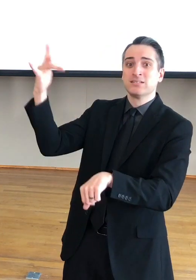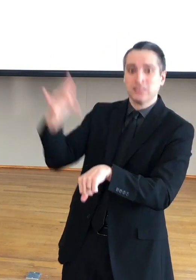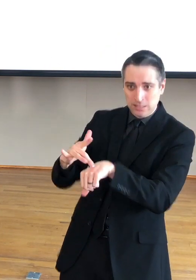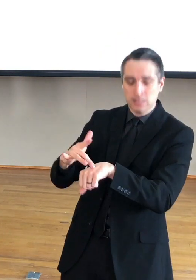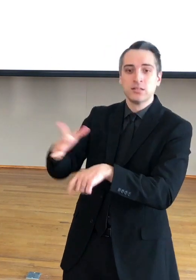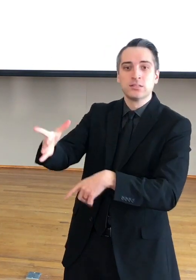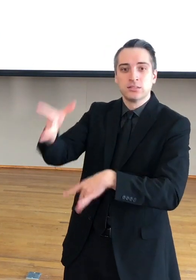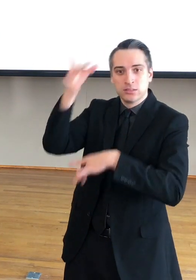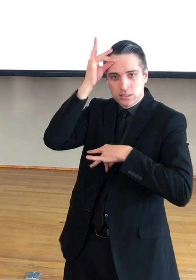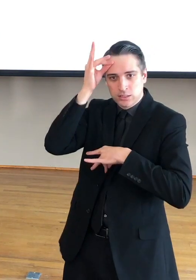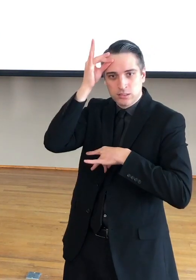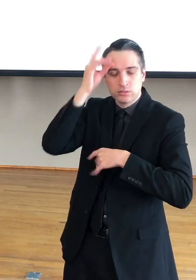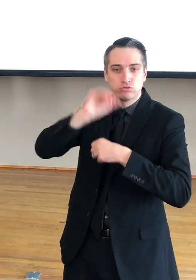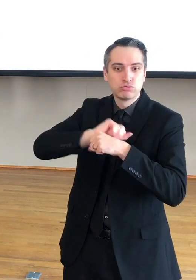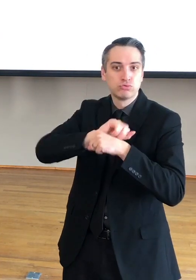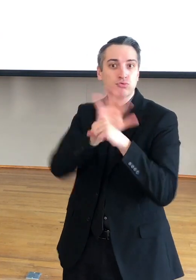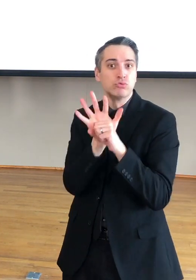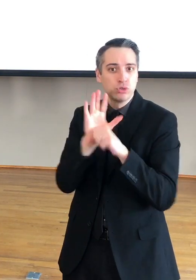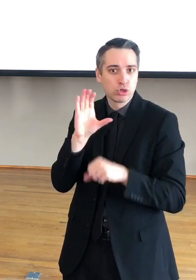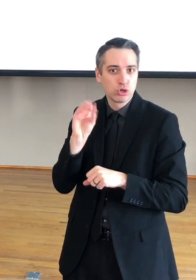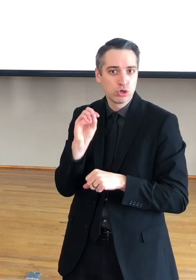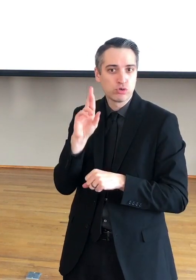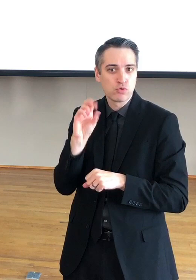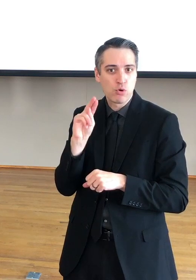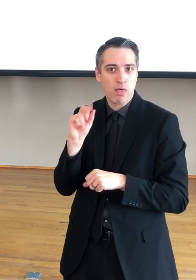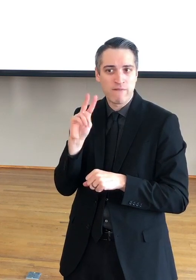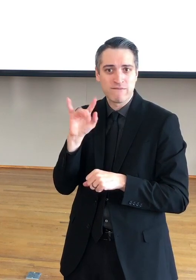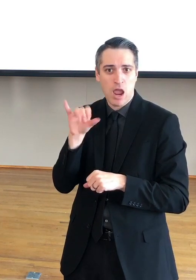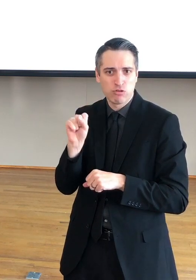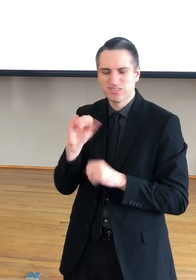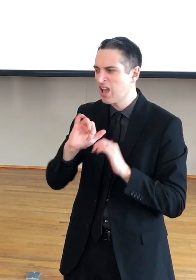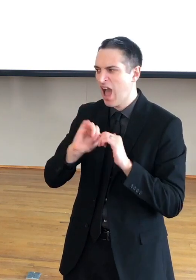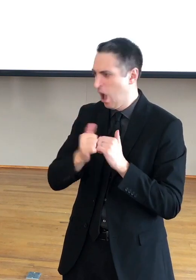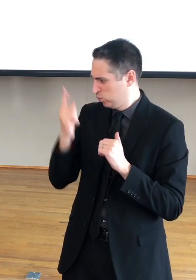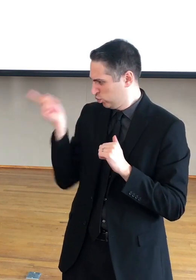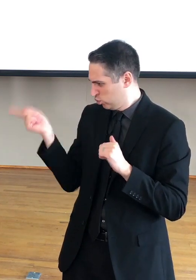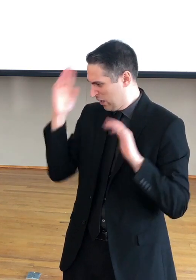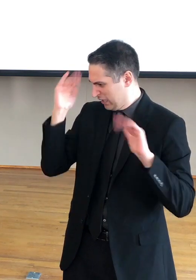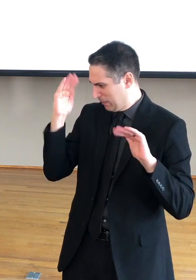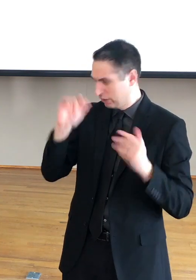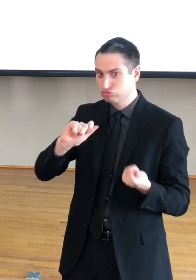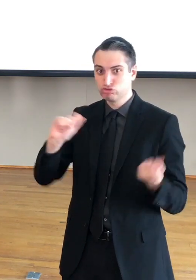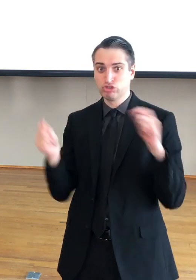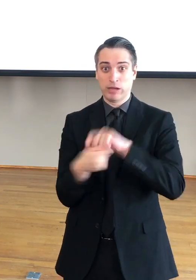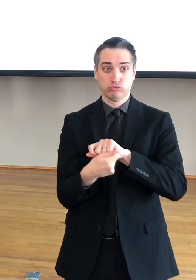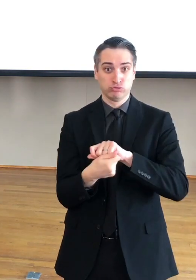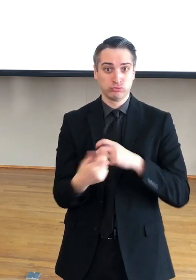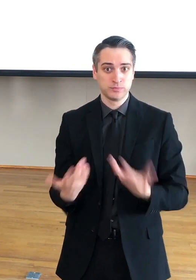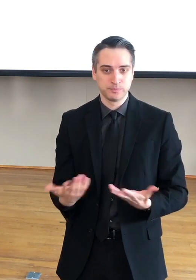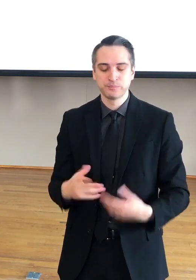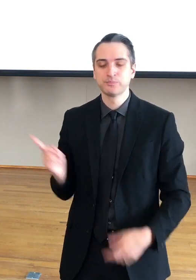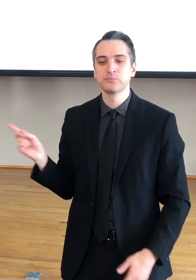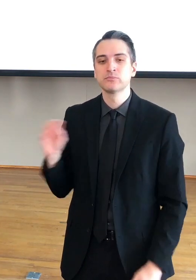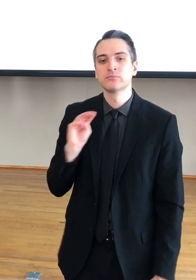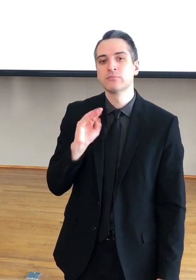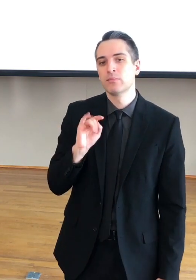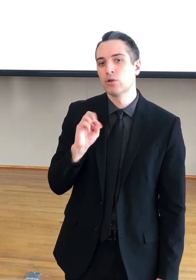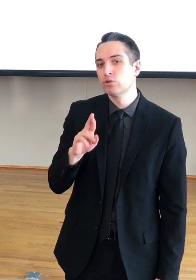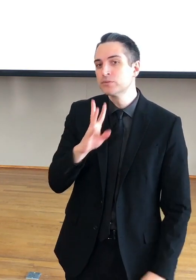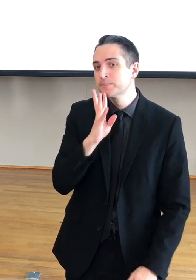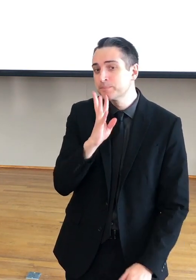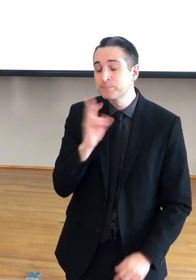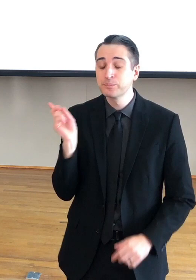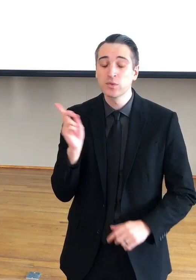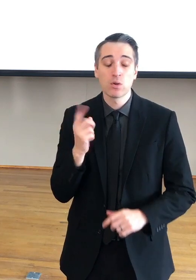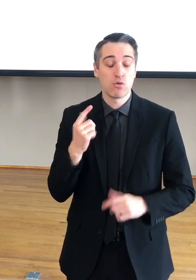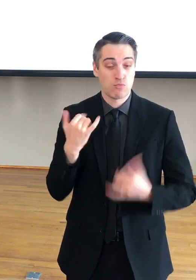expect things to change and for the city to change? Well, right now, we're very blessed to be able to say that we have no